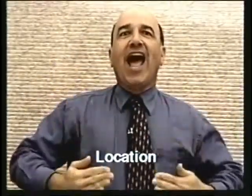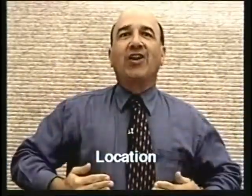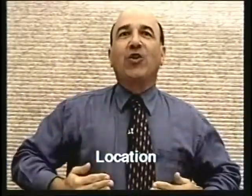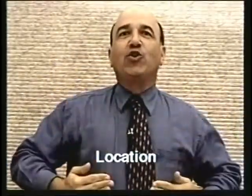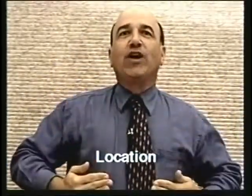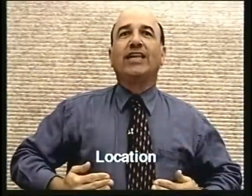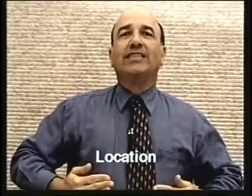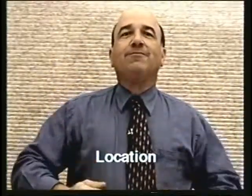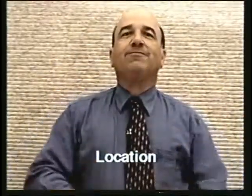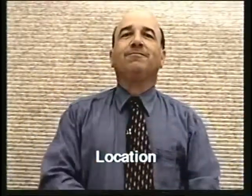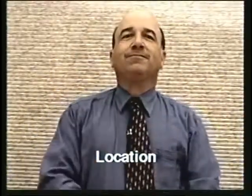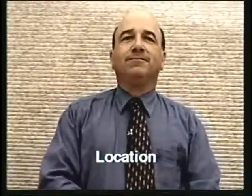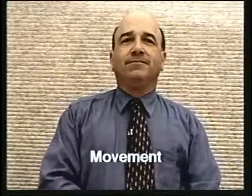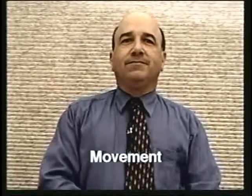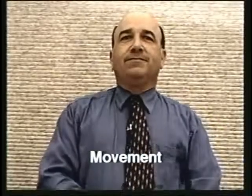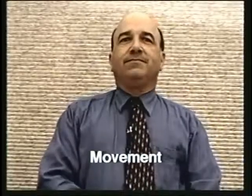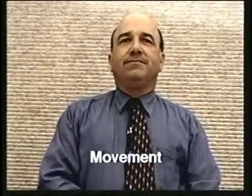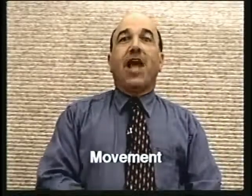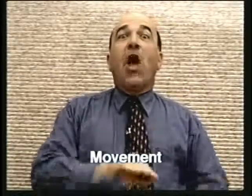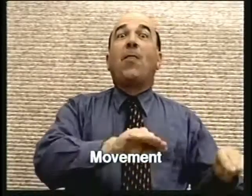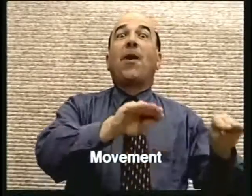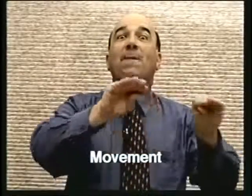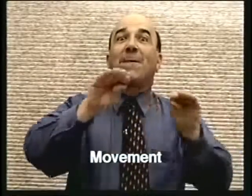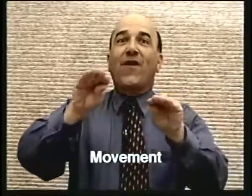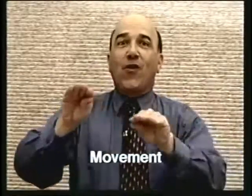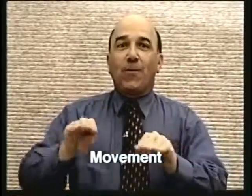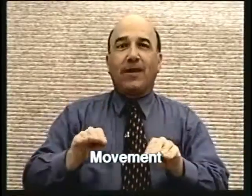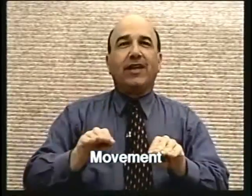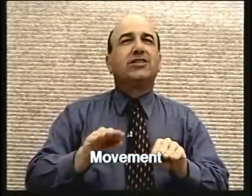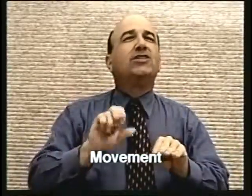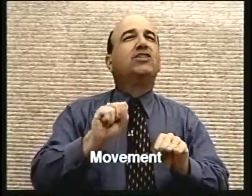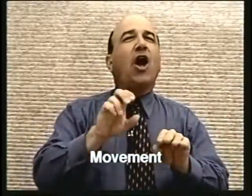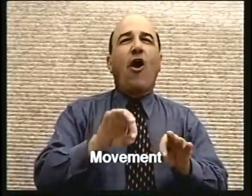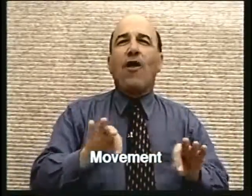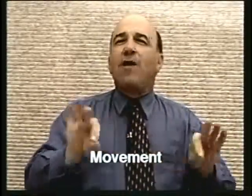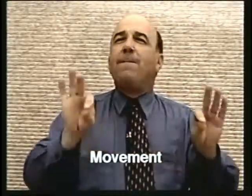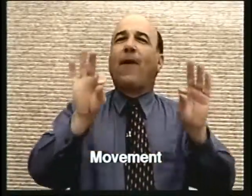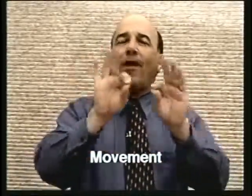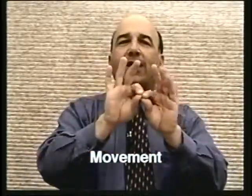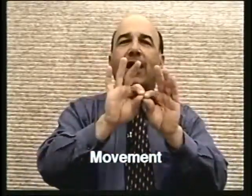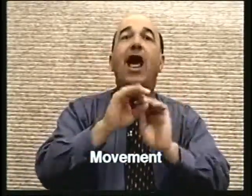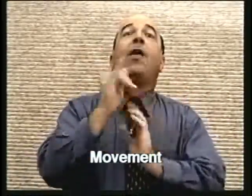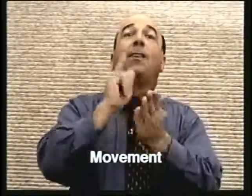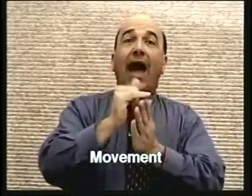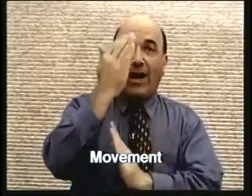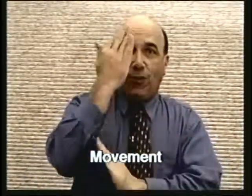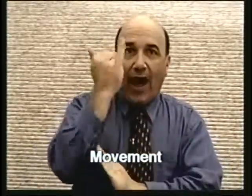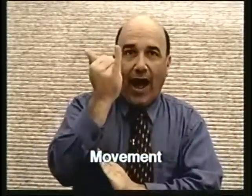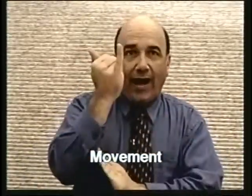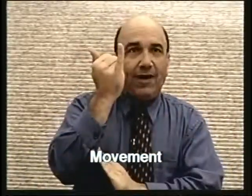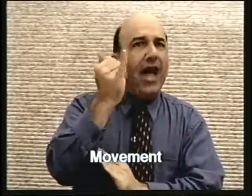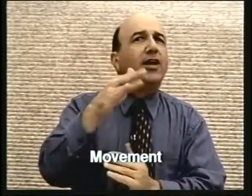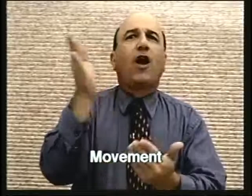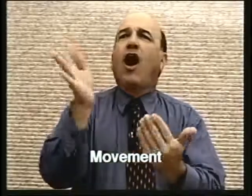your chest. The movement is so important. That's why it's